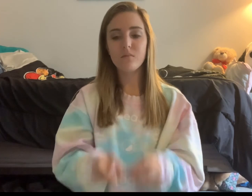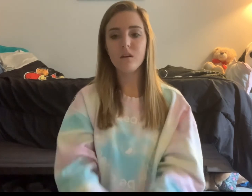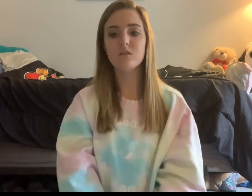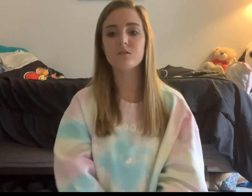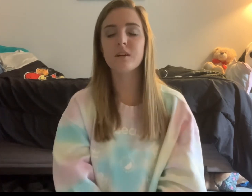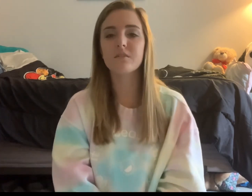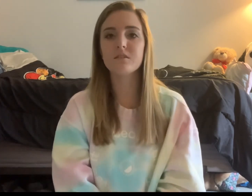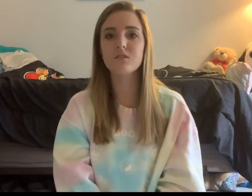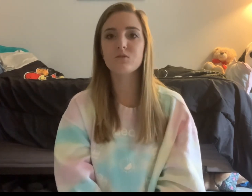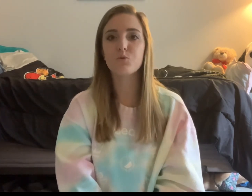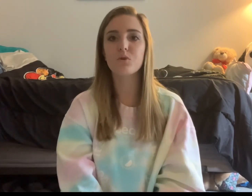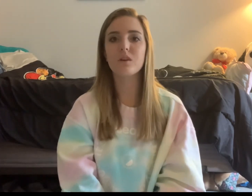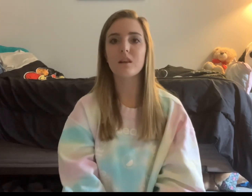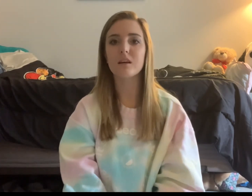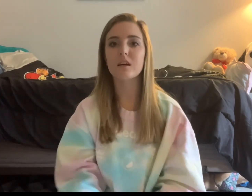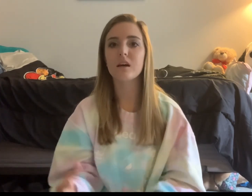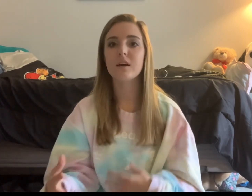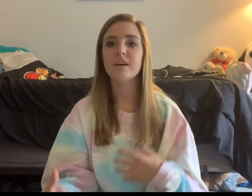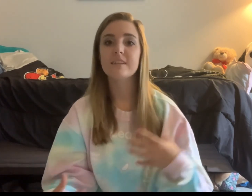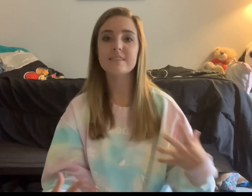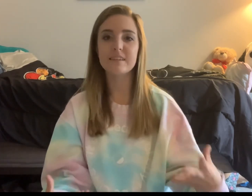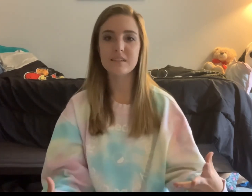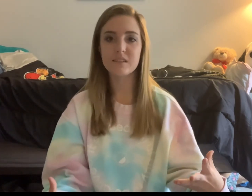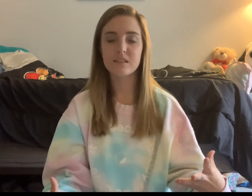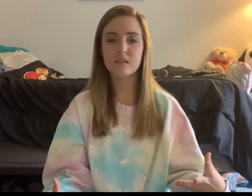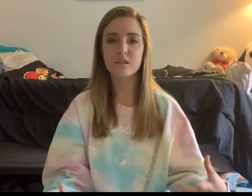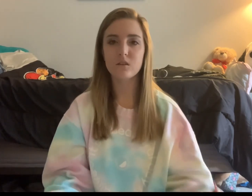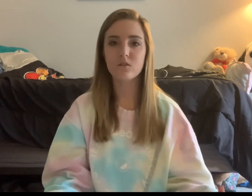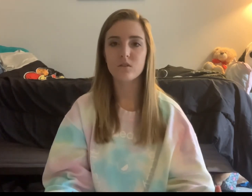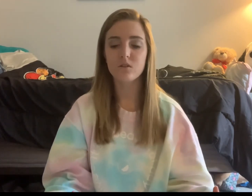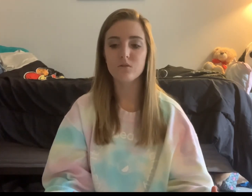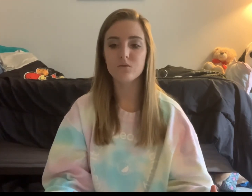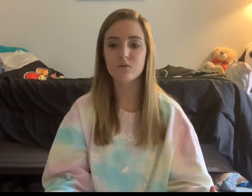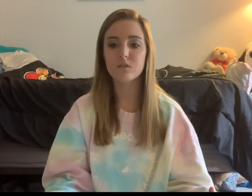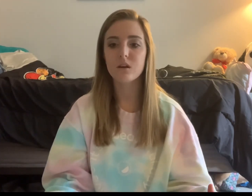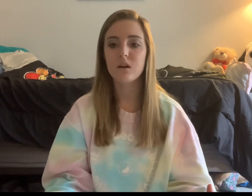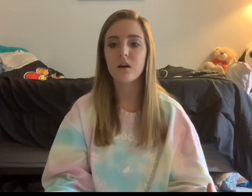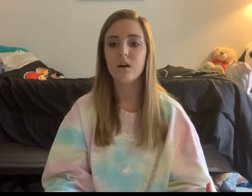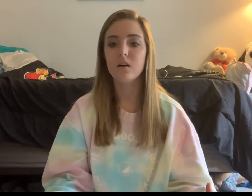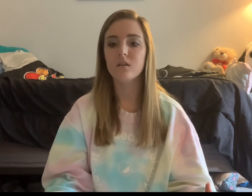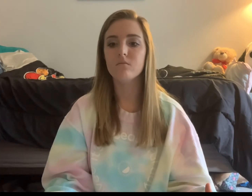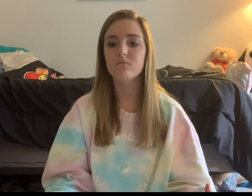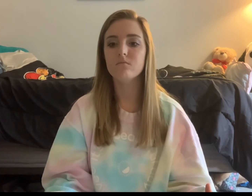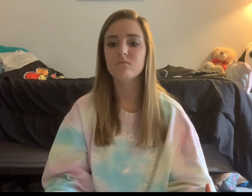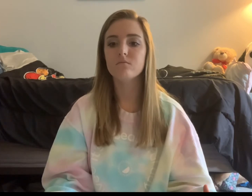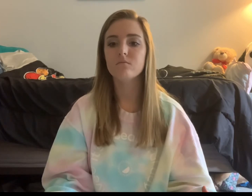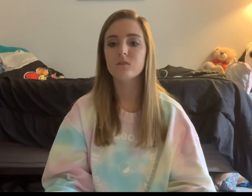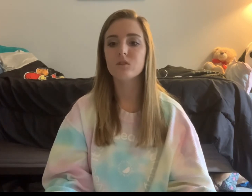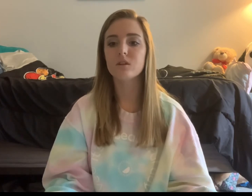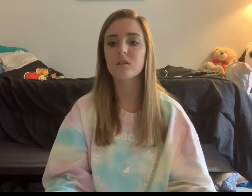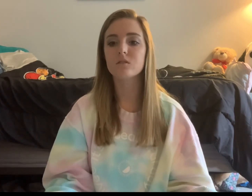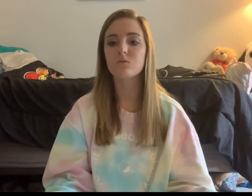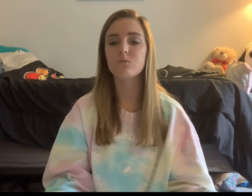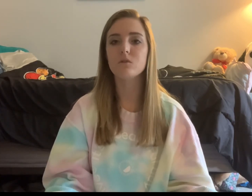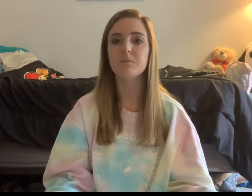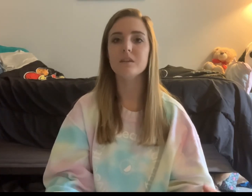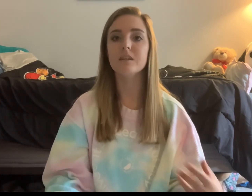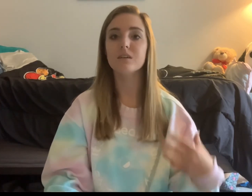So now this is more like sentences that you could use. So like this one would be if